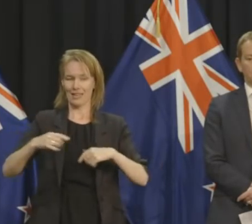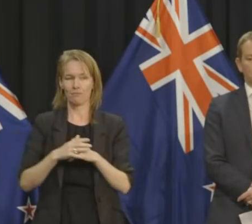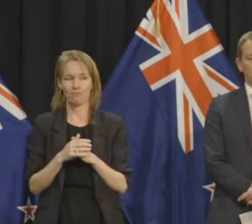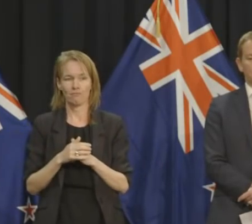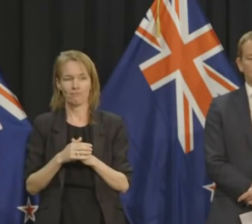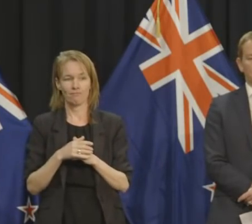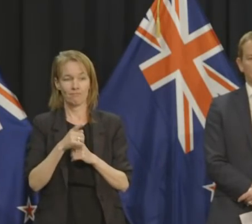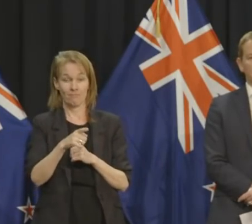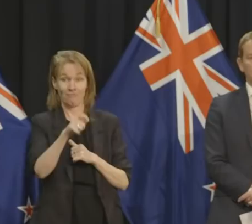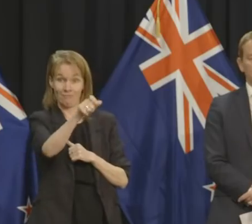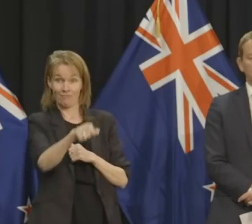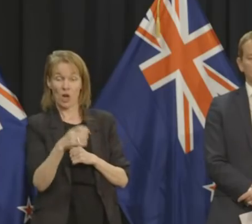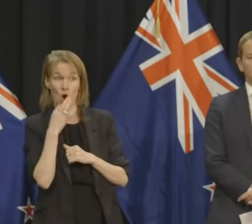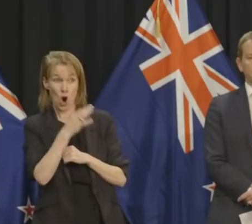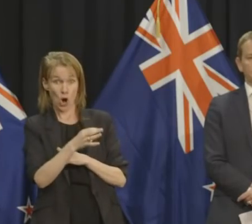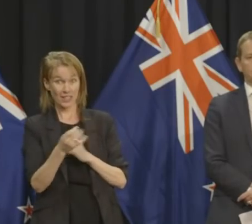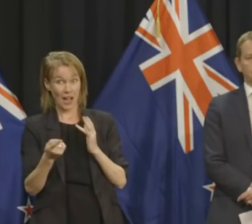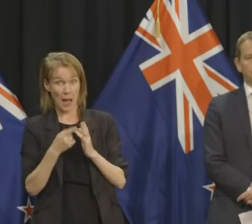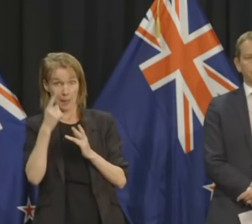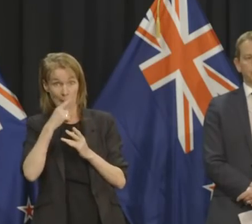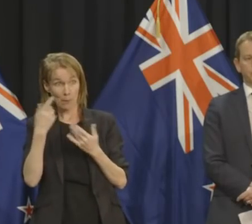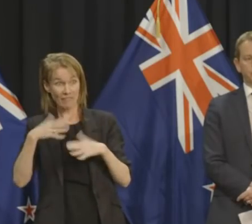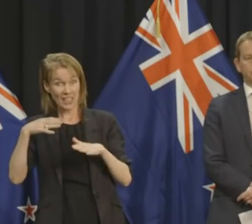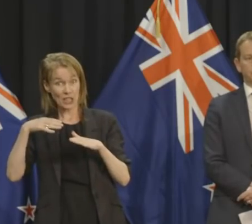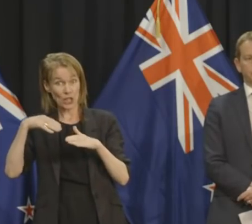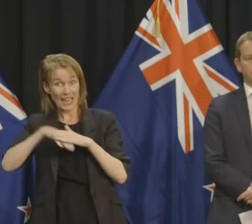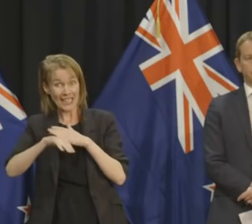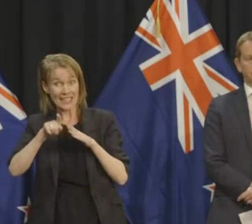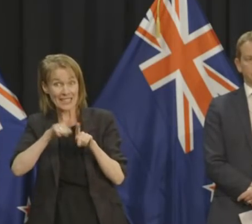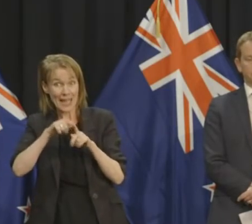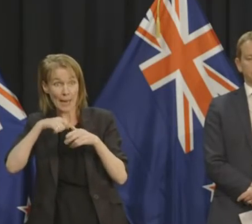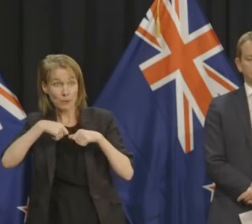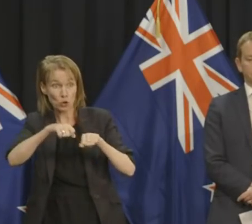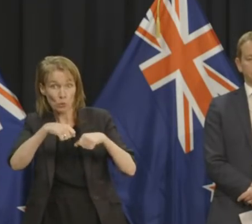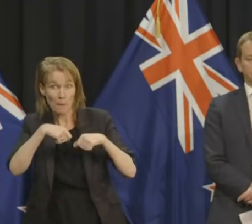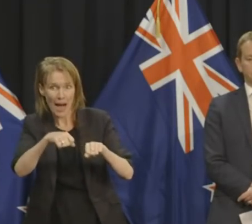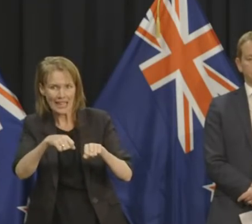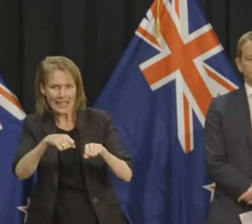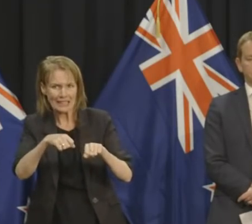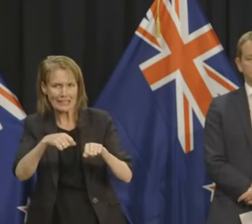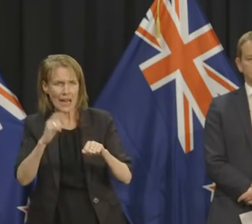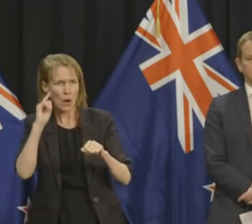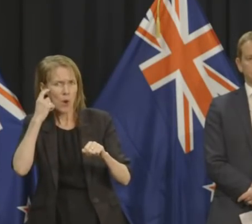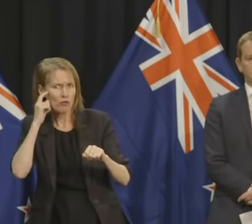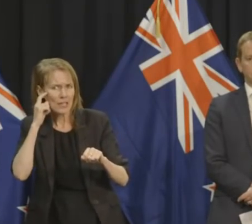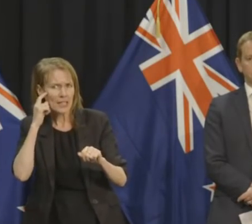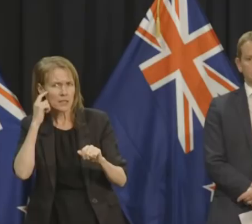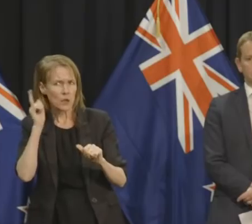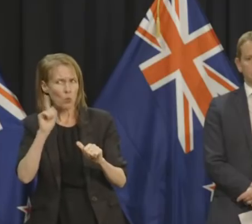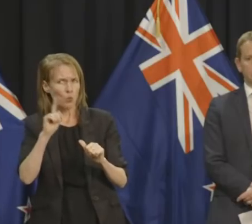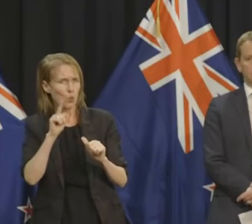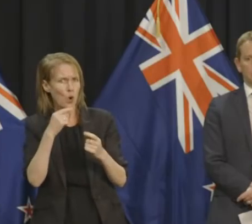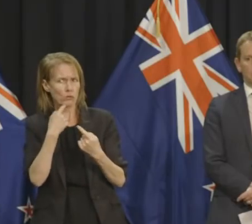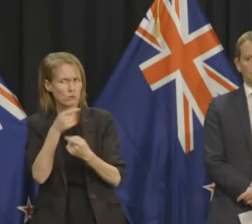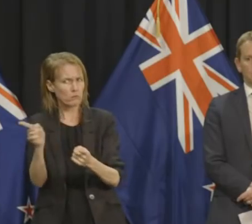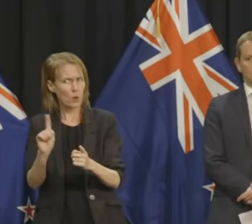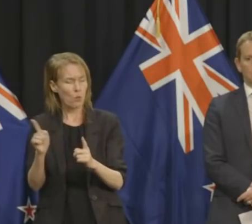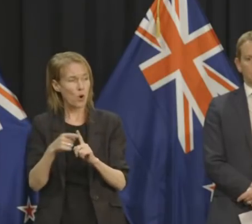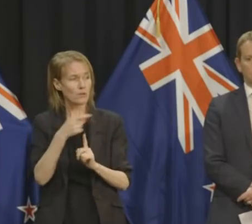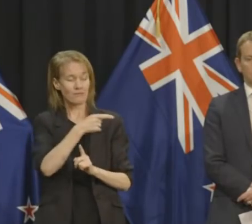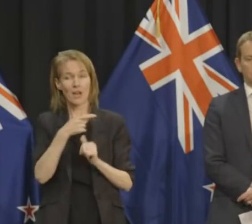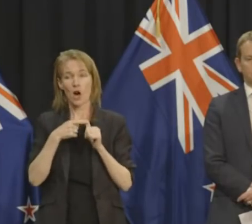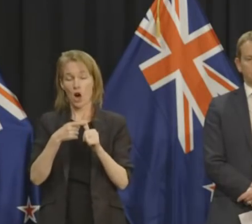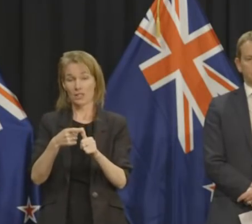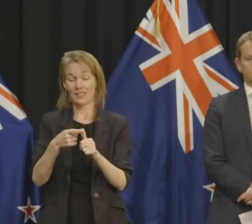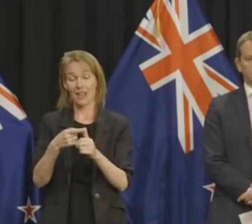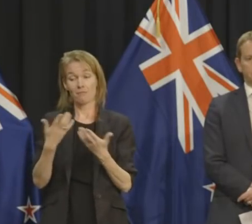Well, I would say, as the Minister has already said, Healthline is the absolutely logical place to go to if they have any concerns about their own personal safety.